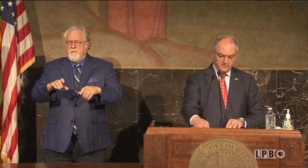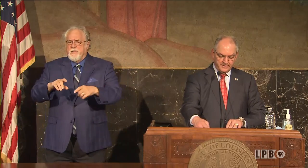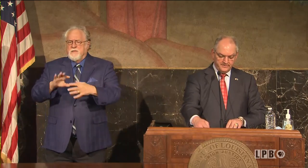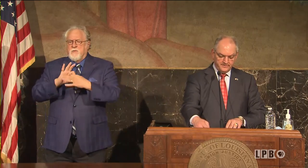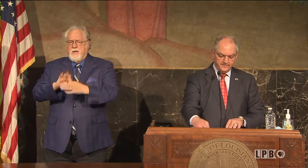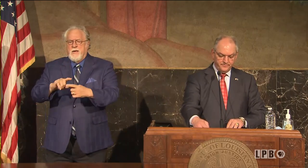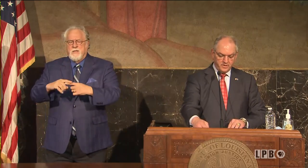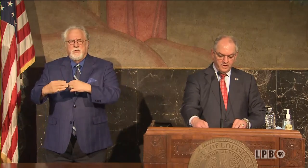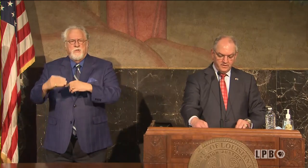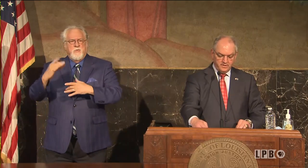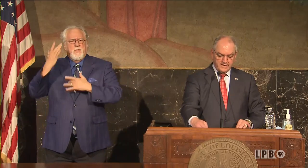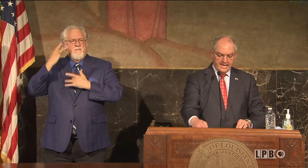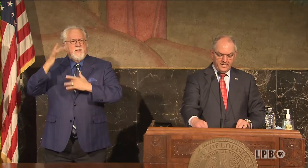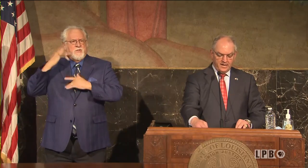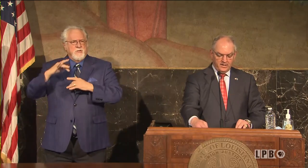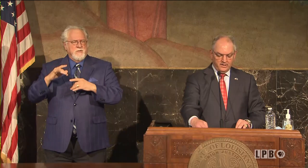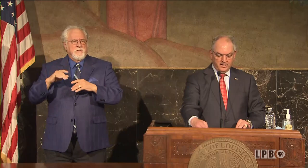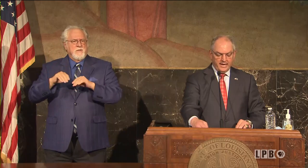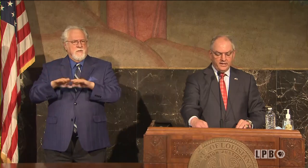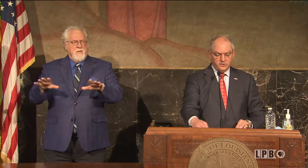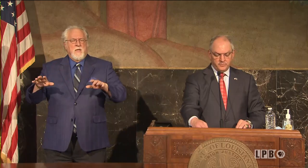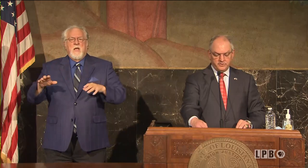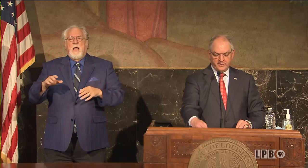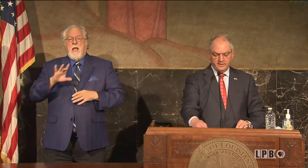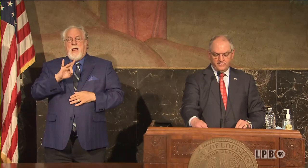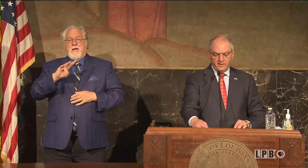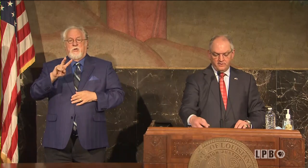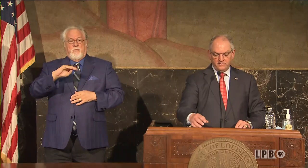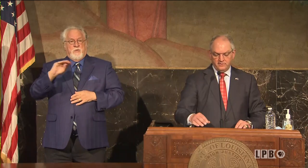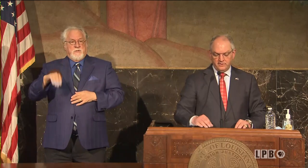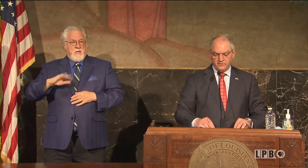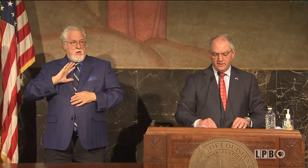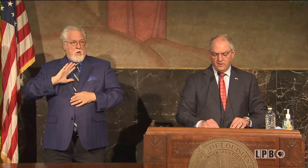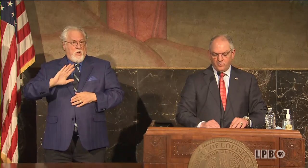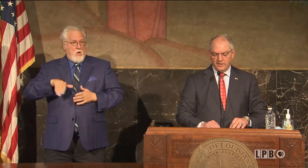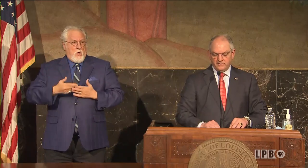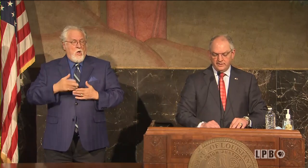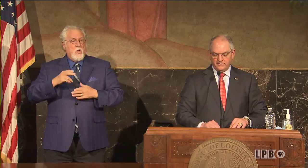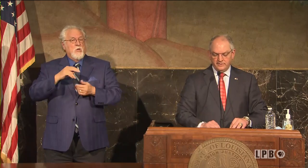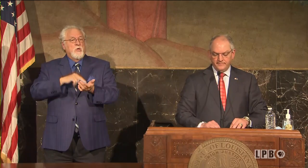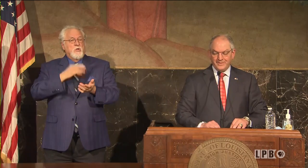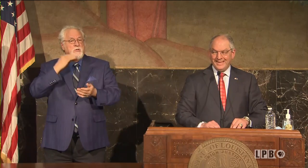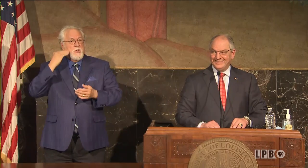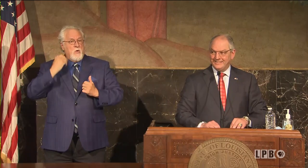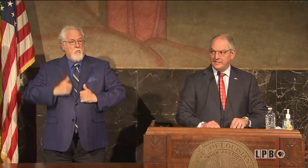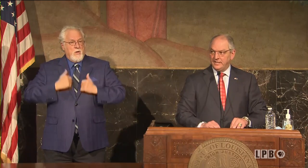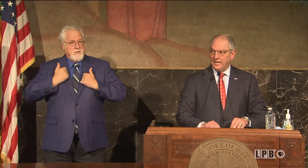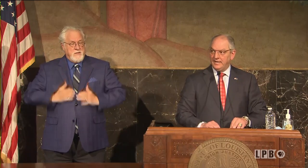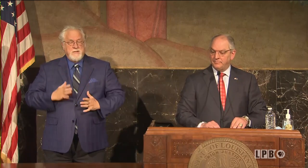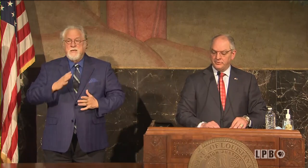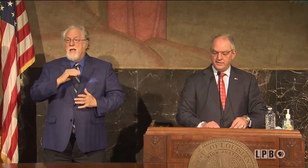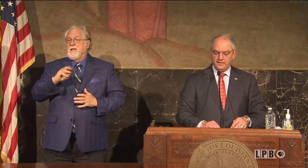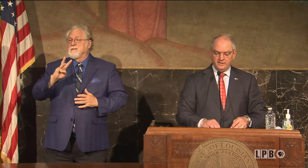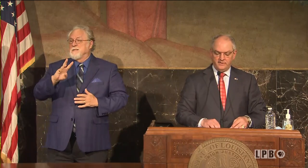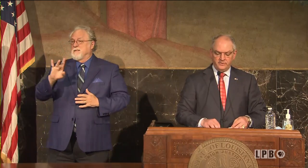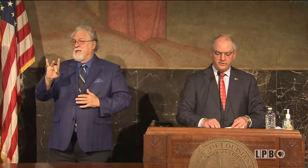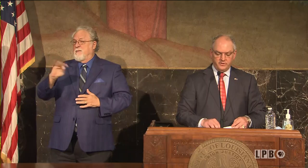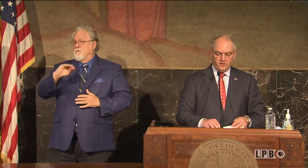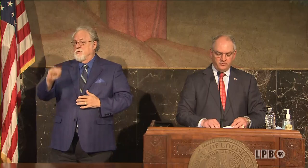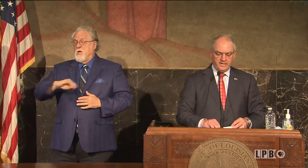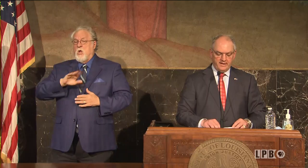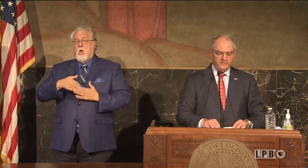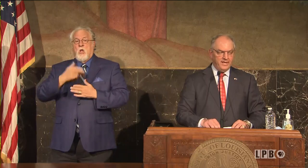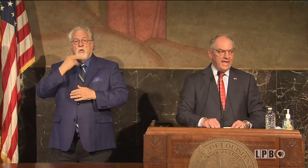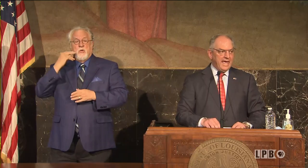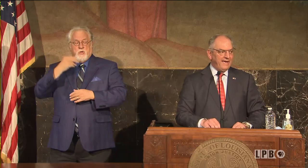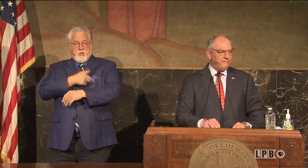infectious diseases. To date, 82% of all nursing home residents and 68% of all nursing